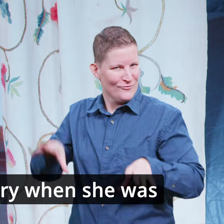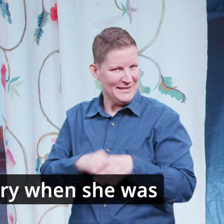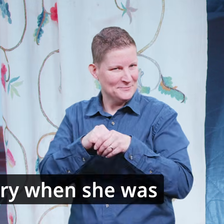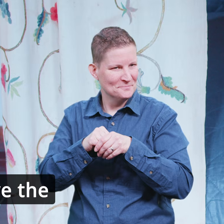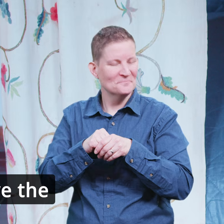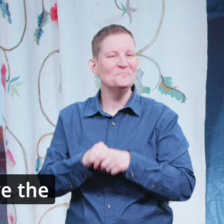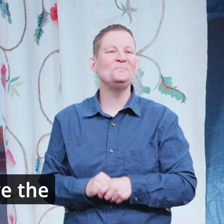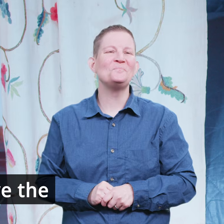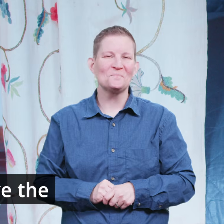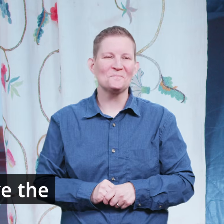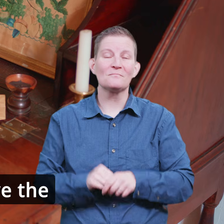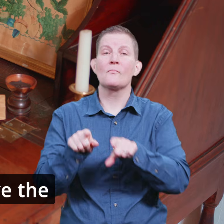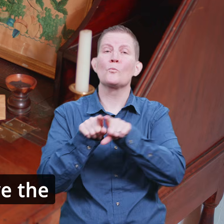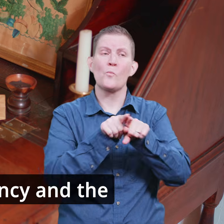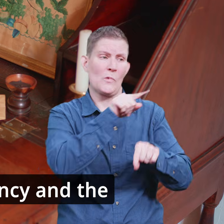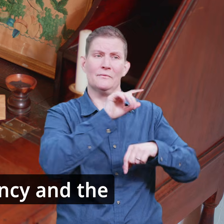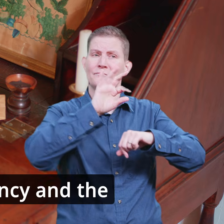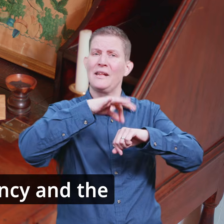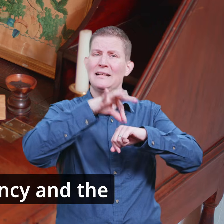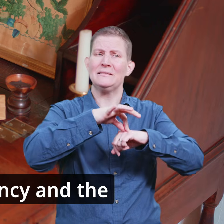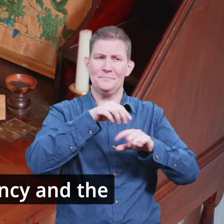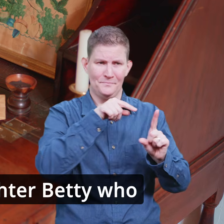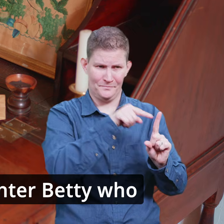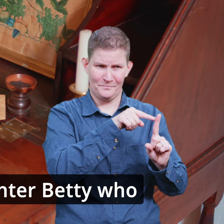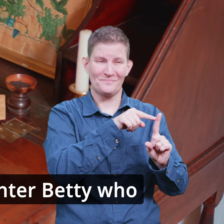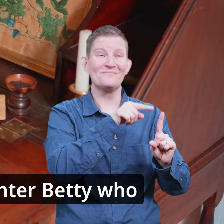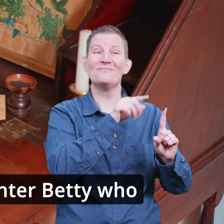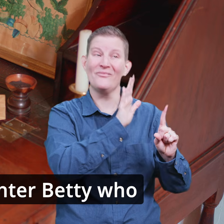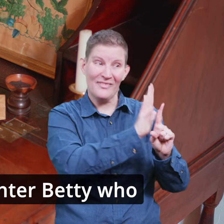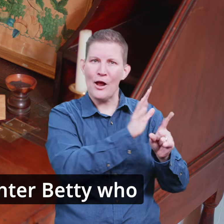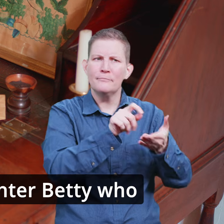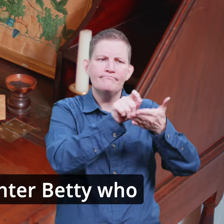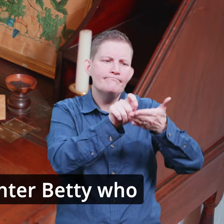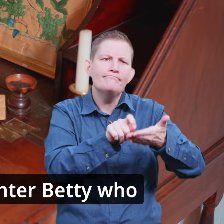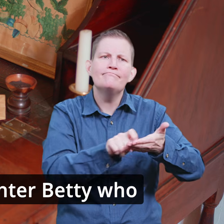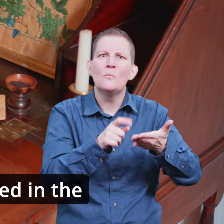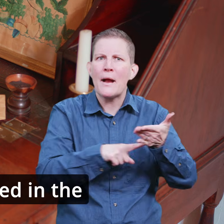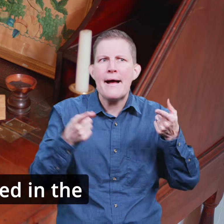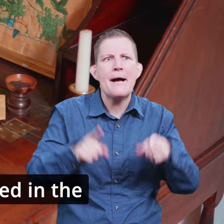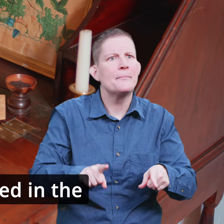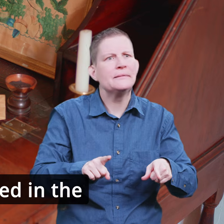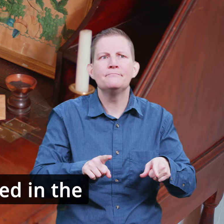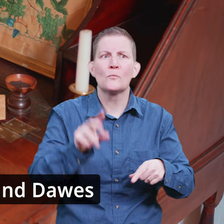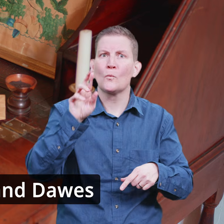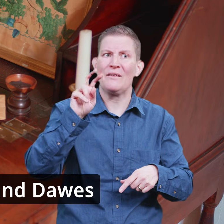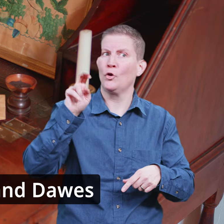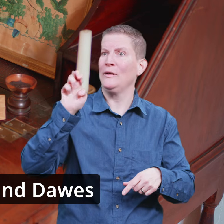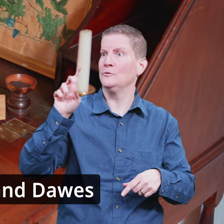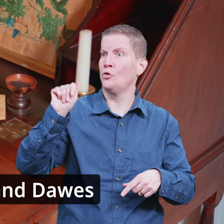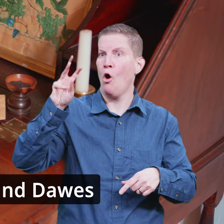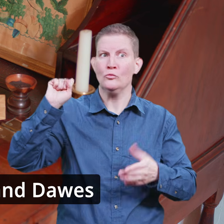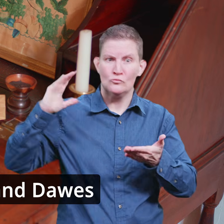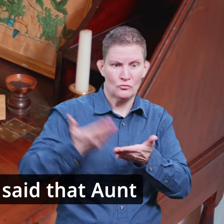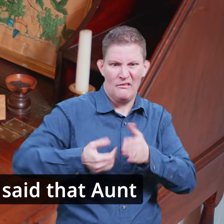Mary when she was married. We have the memories of Dolly Quincy and the Clark's 12-year-old daughter Betty, who tell us what happened in the house